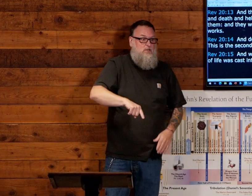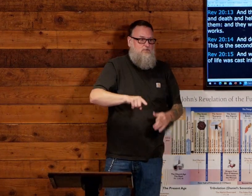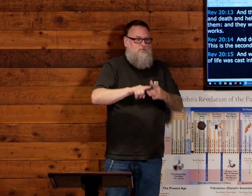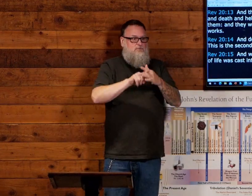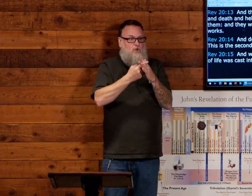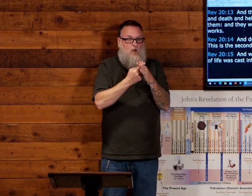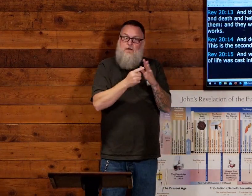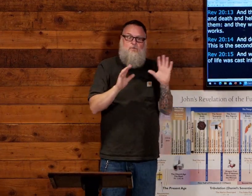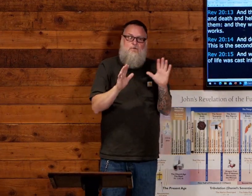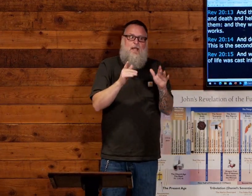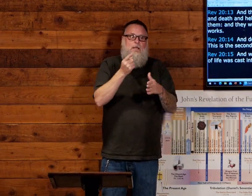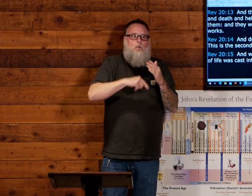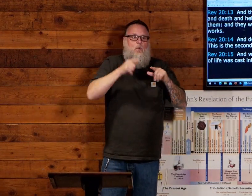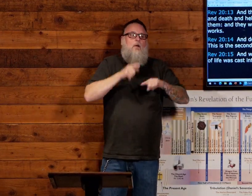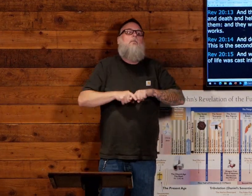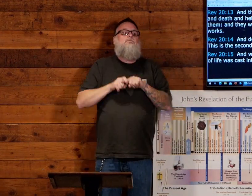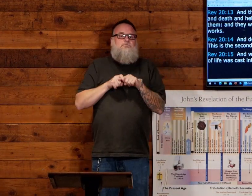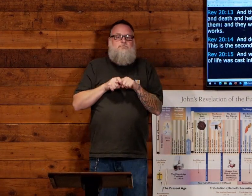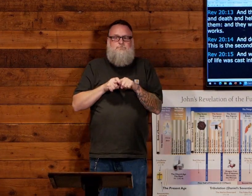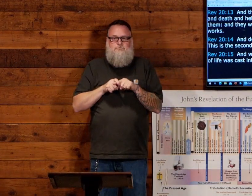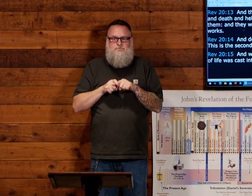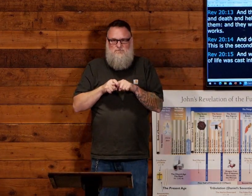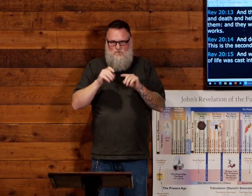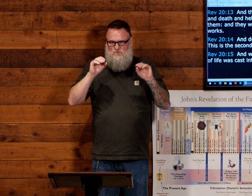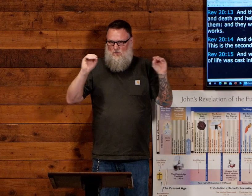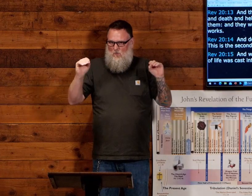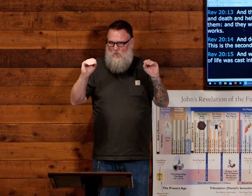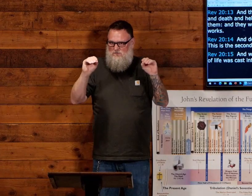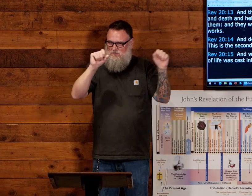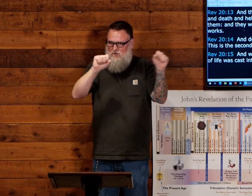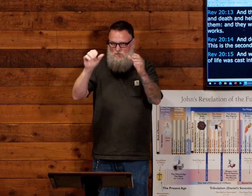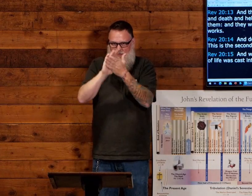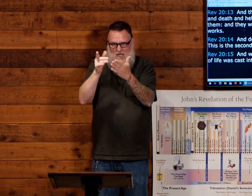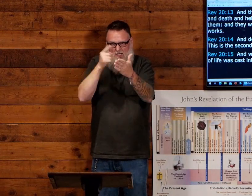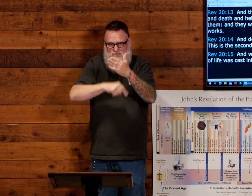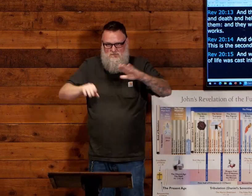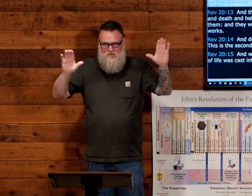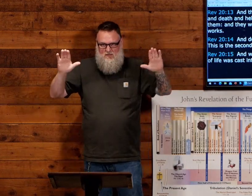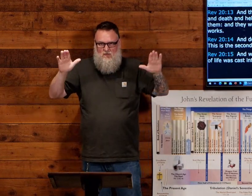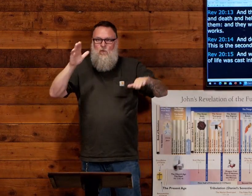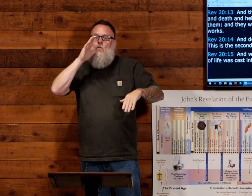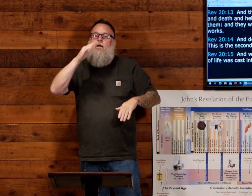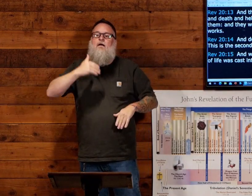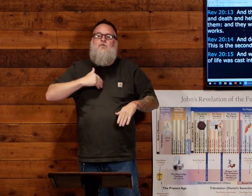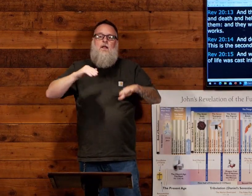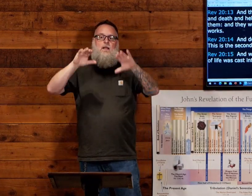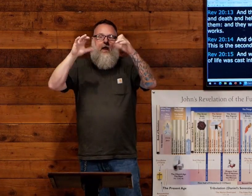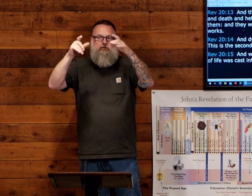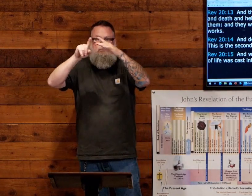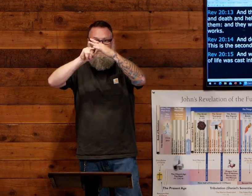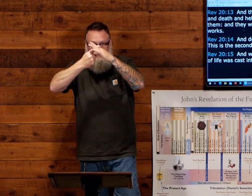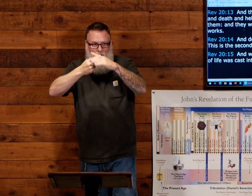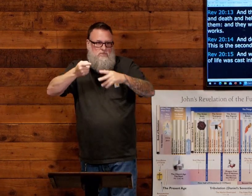And next week we'll talk. Next week you hold. No Sunday school next week. We'll come back in 2 weeks